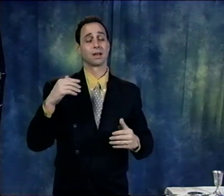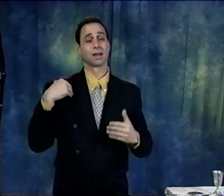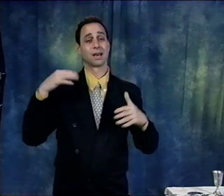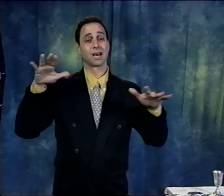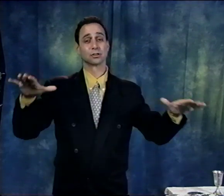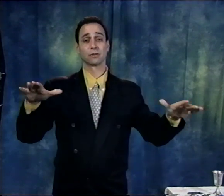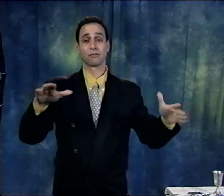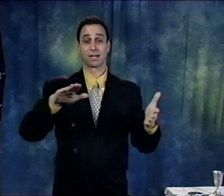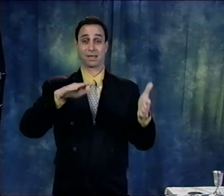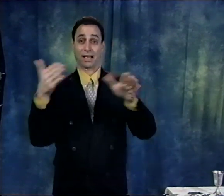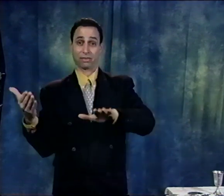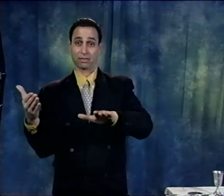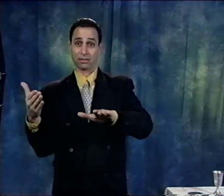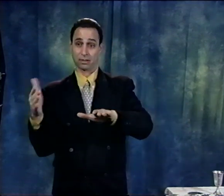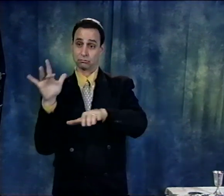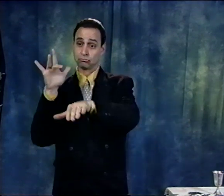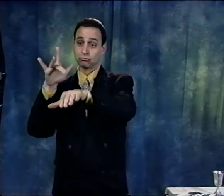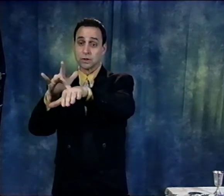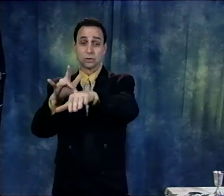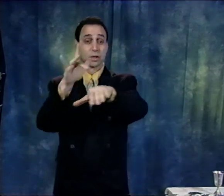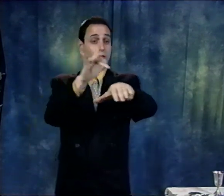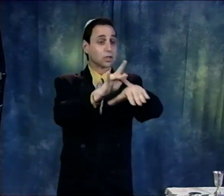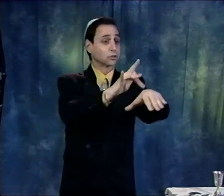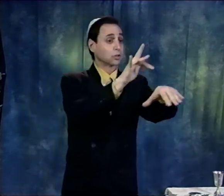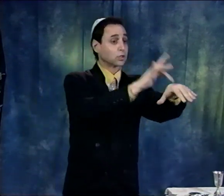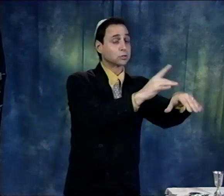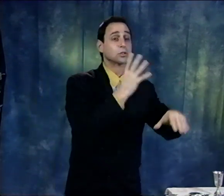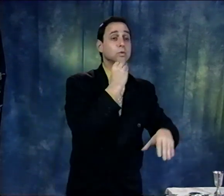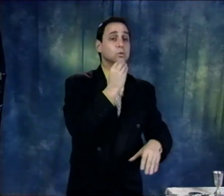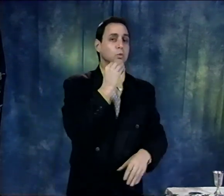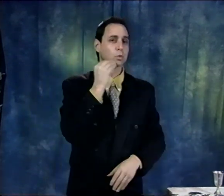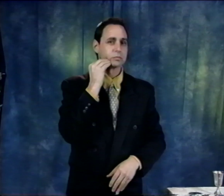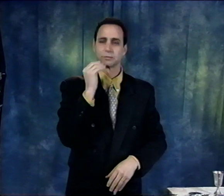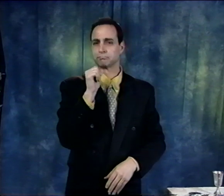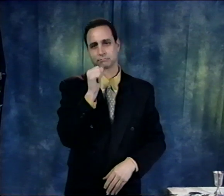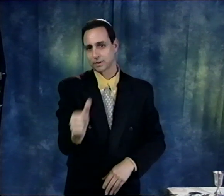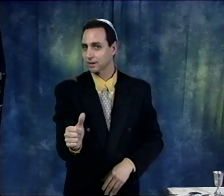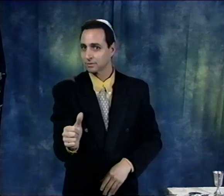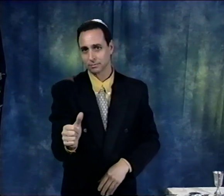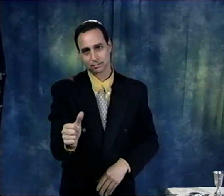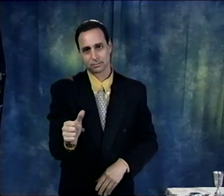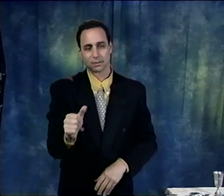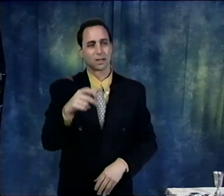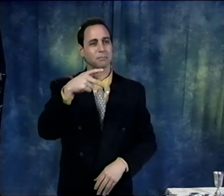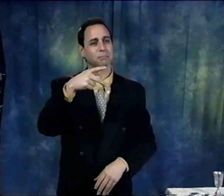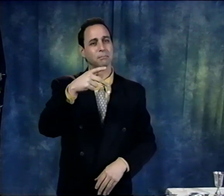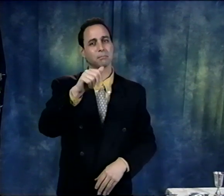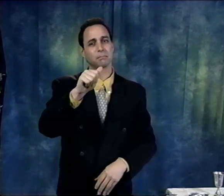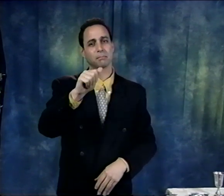In Goshen, the angel of death passed over every Jewish house.